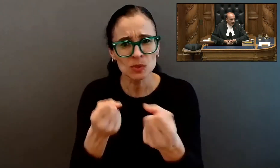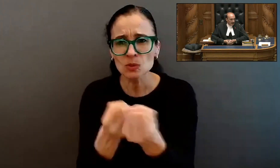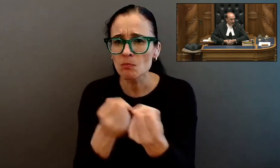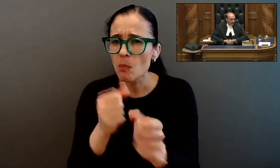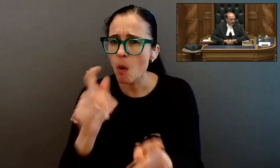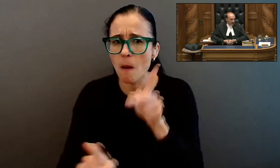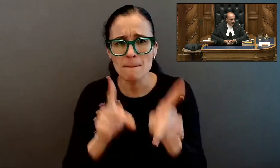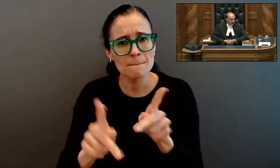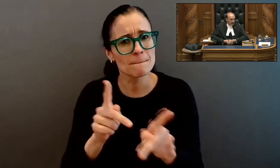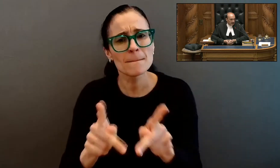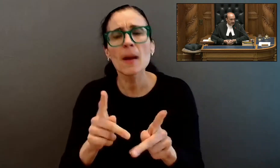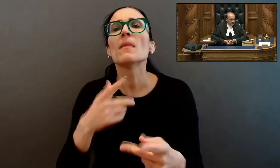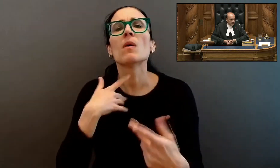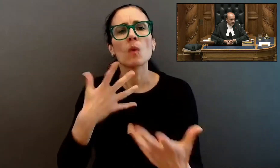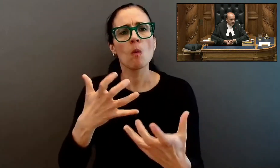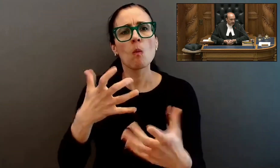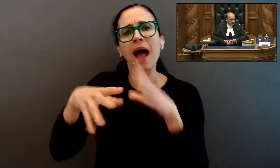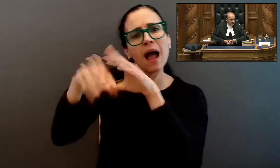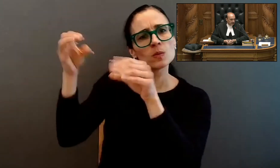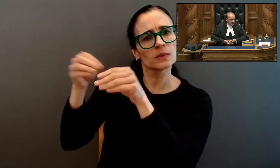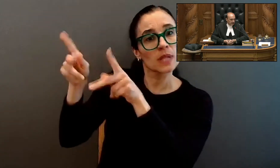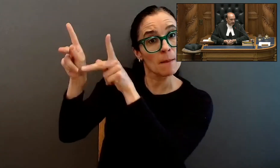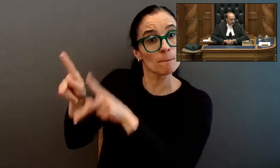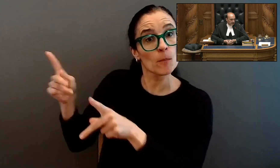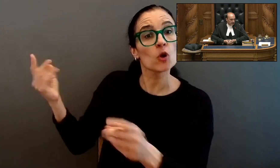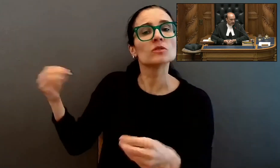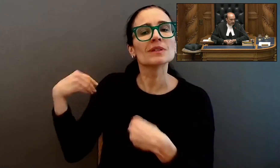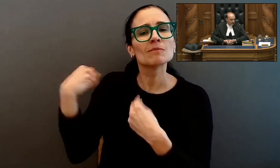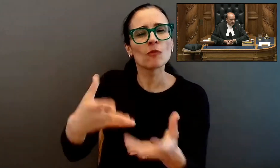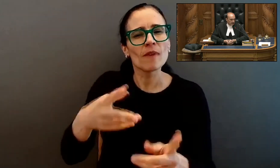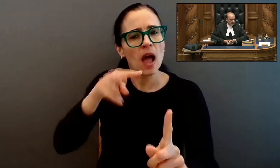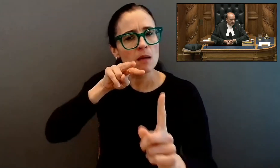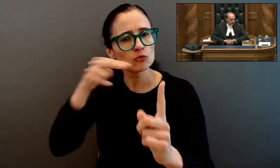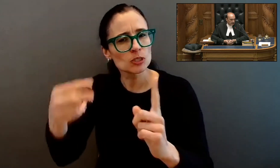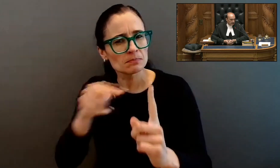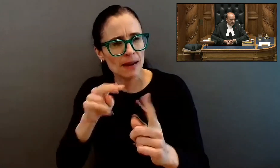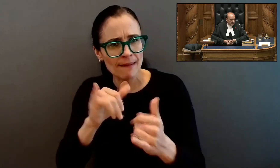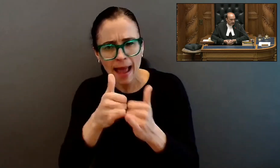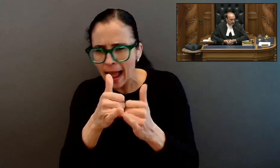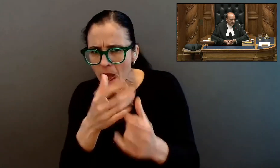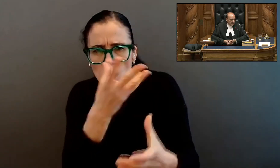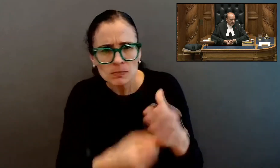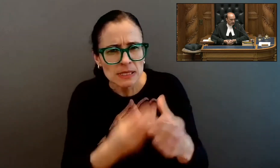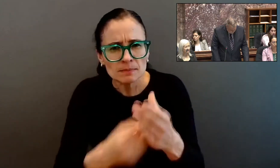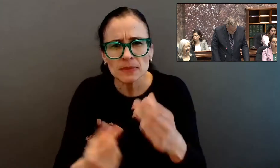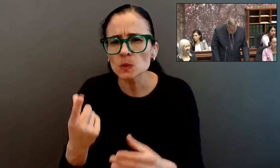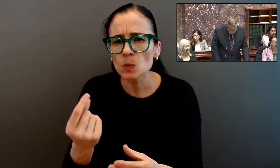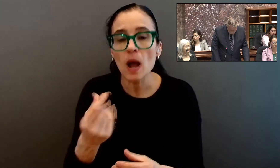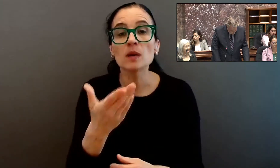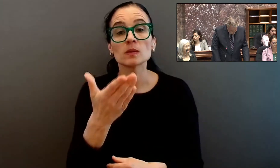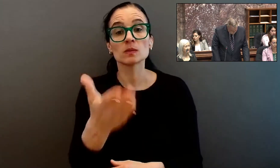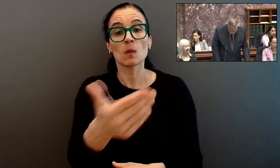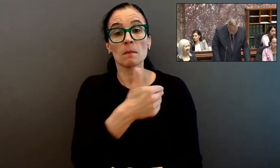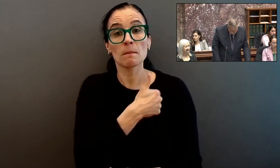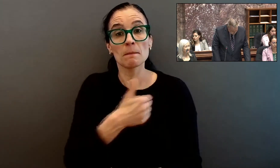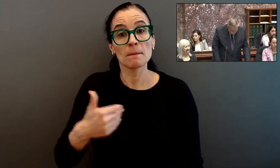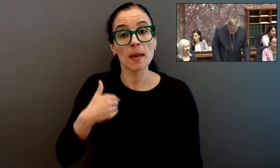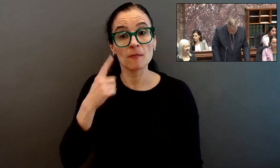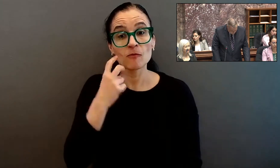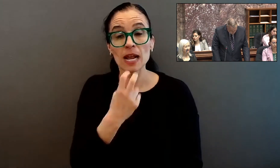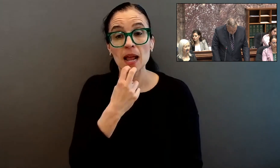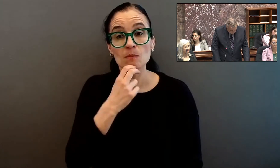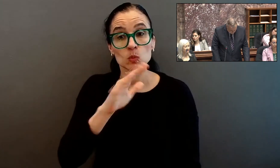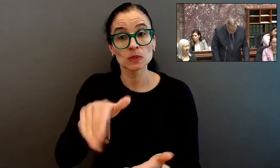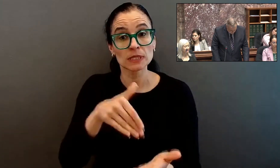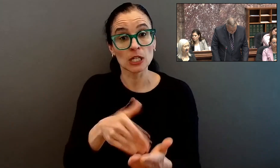Member for Kamloops Centre. Thank you, Mr. Speaker. Well, it appears the only person on the downtown east side that this government's life has changed